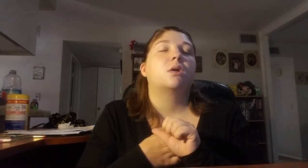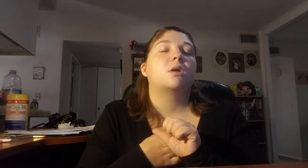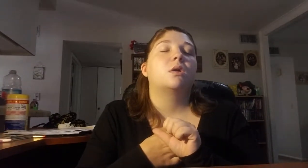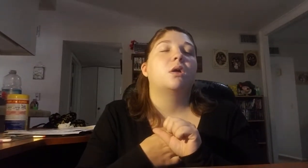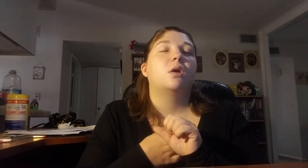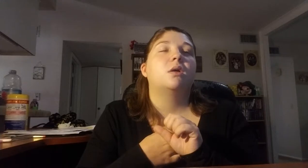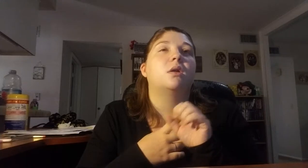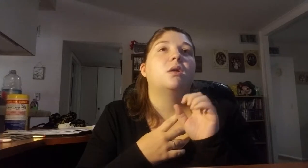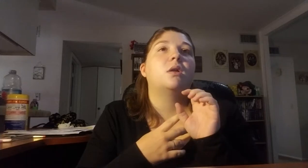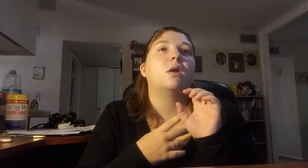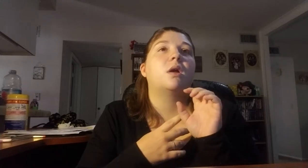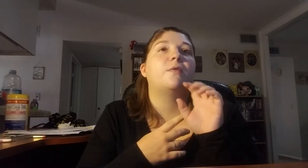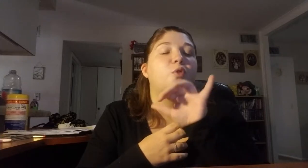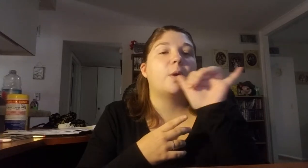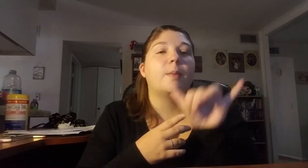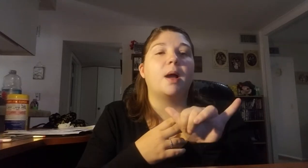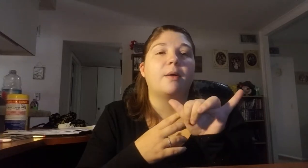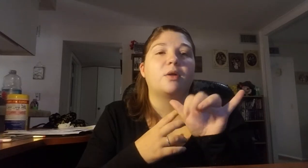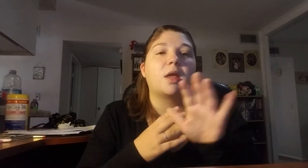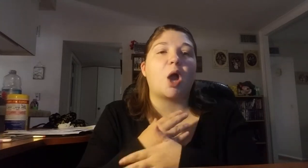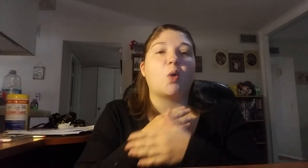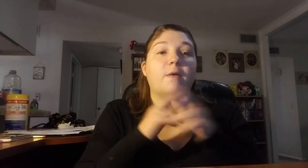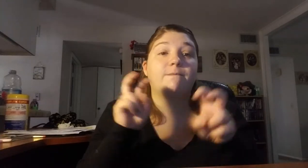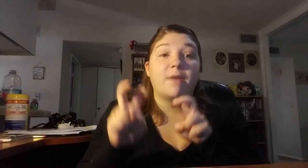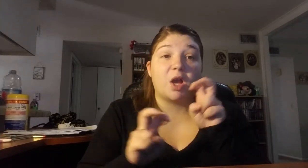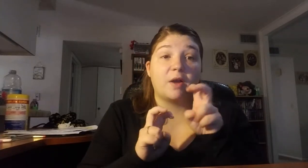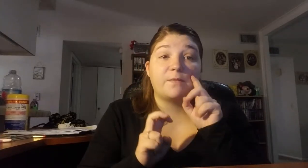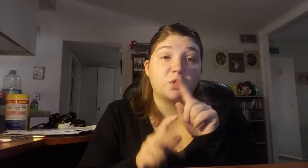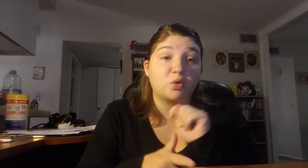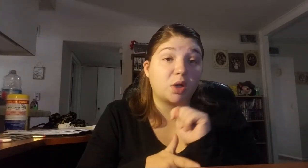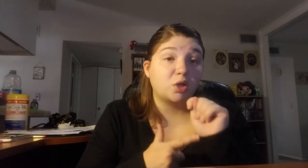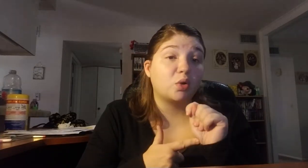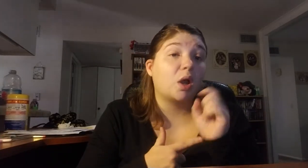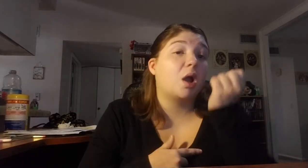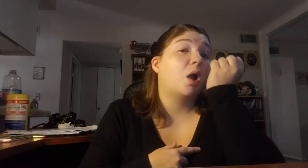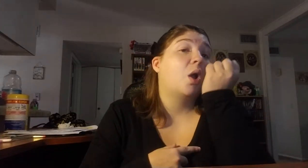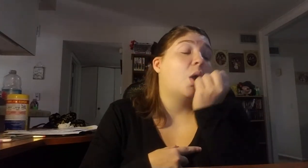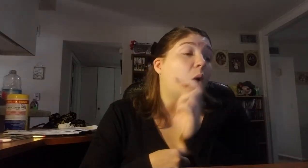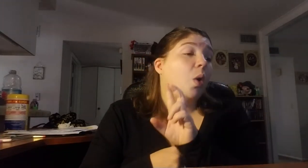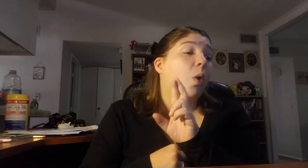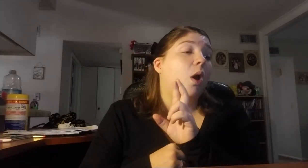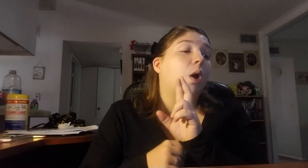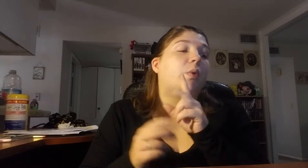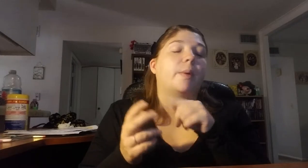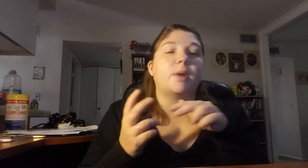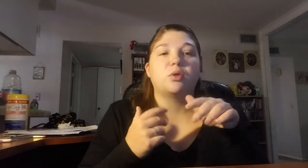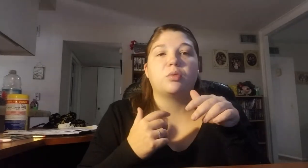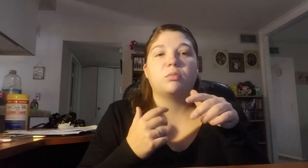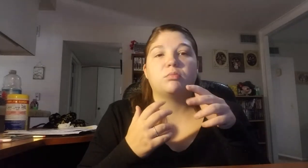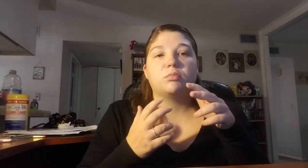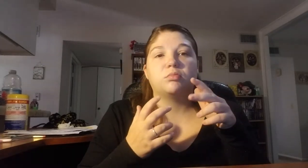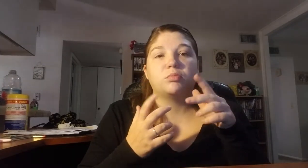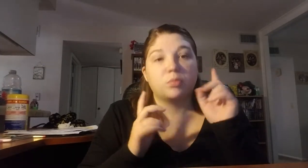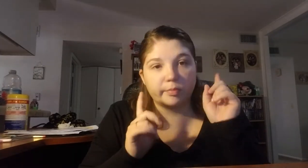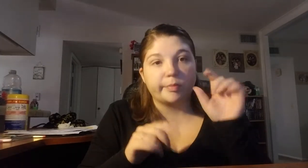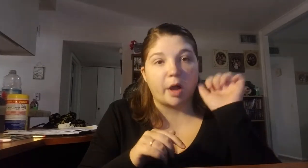Yuma County Fair for trick and treat, or we're gonna be knocking